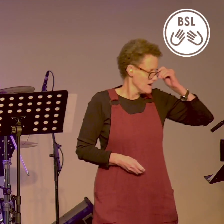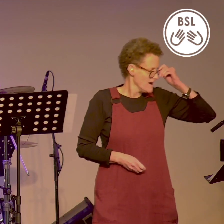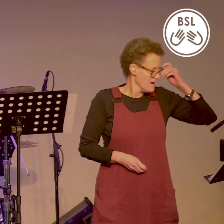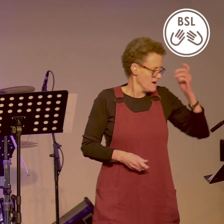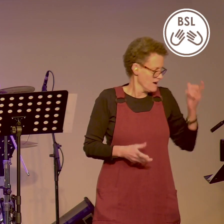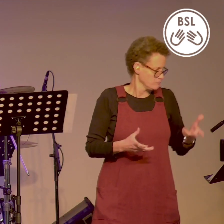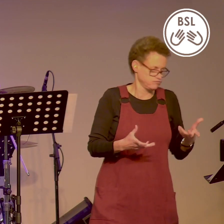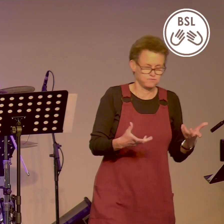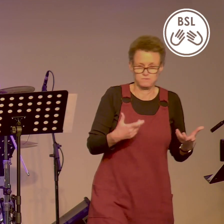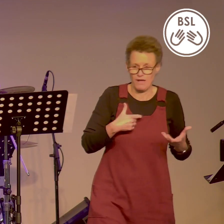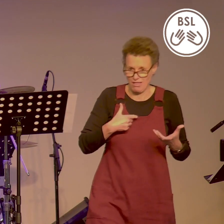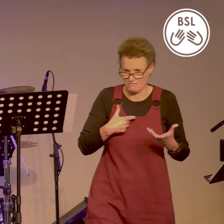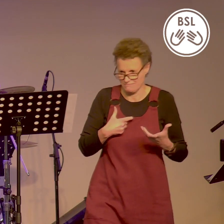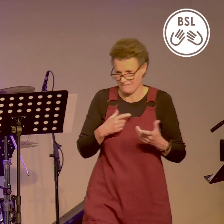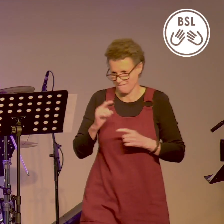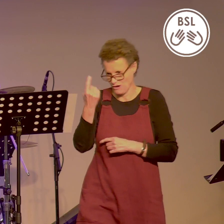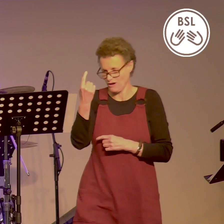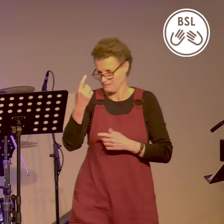Okay, then.